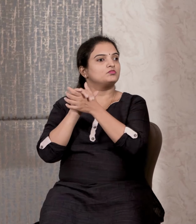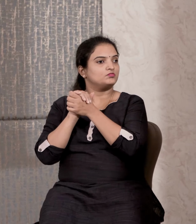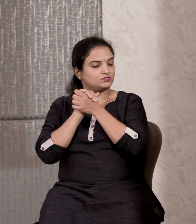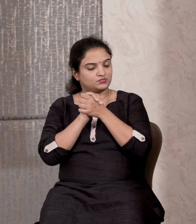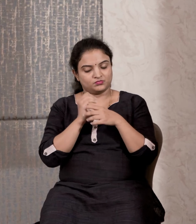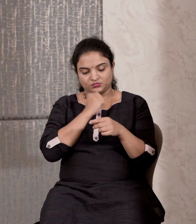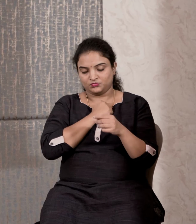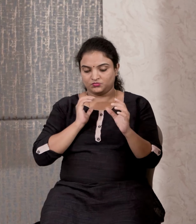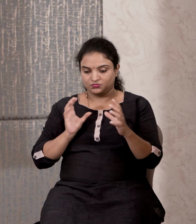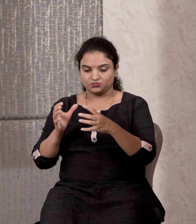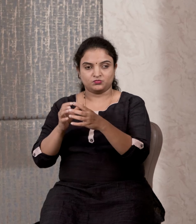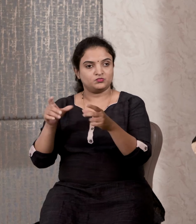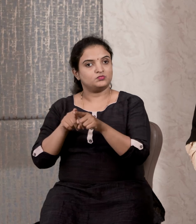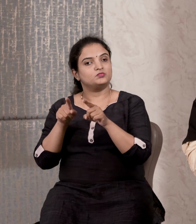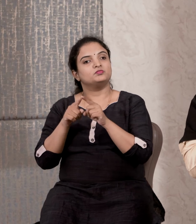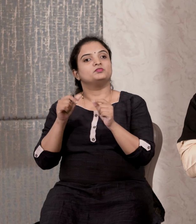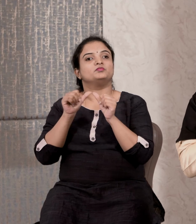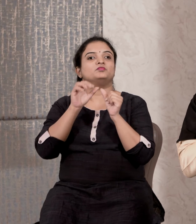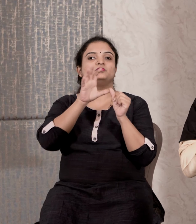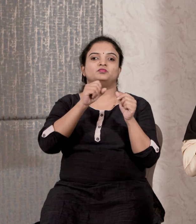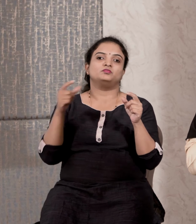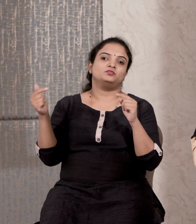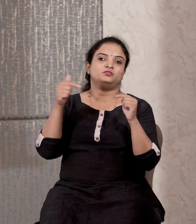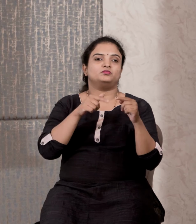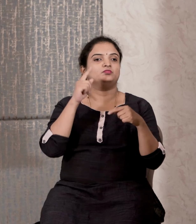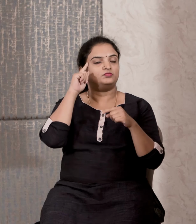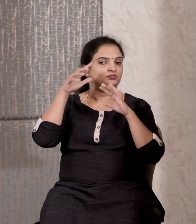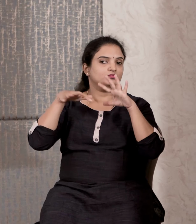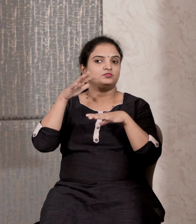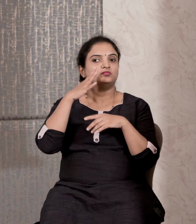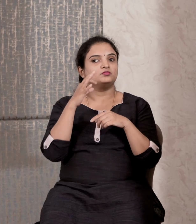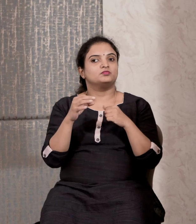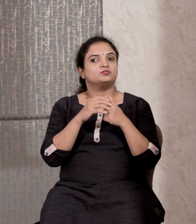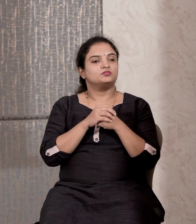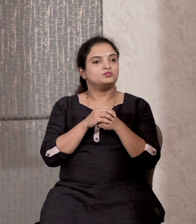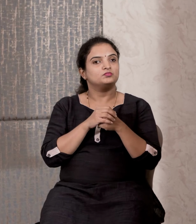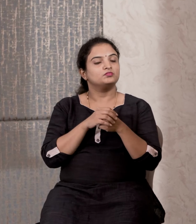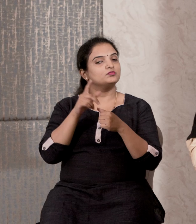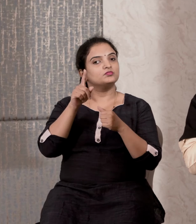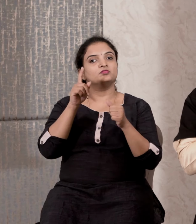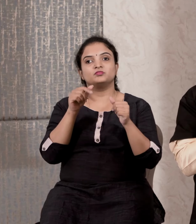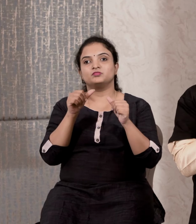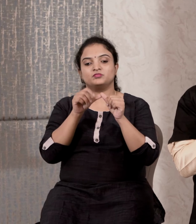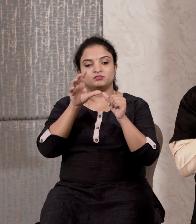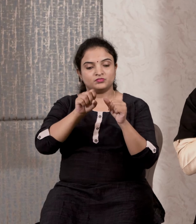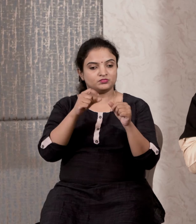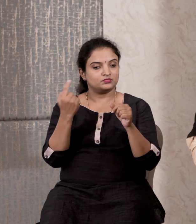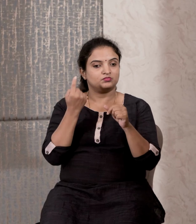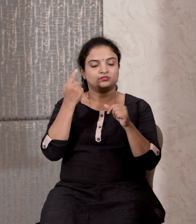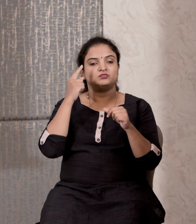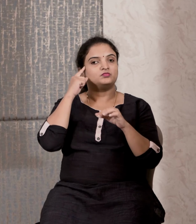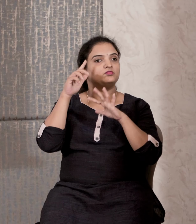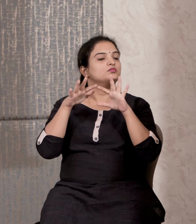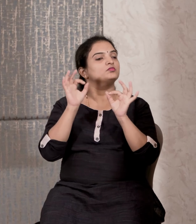community and make sure they put the accessibility into plan, right? If accessibility is not in the plan, and I really